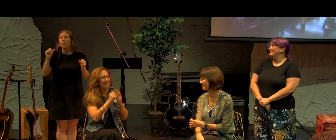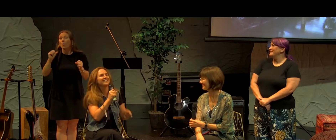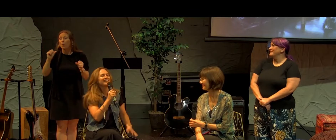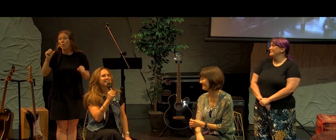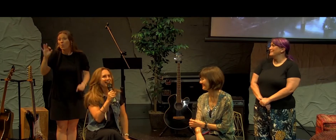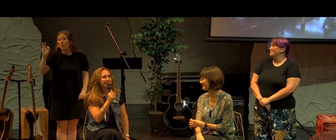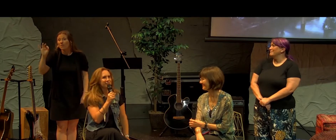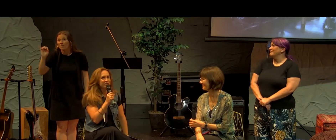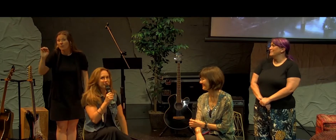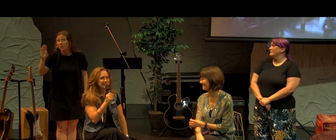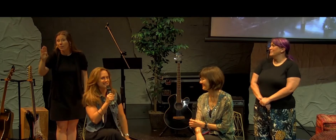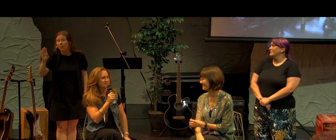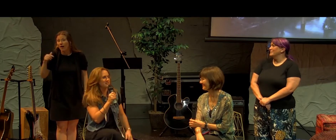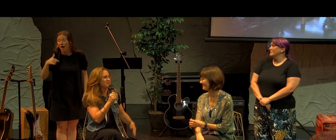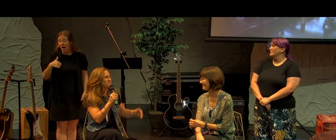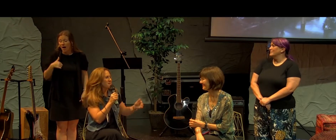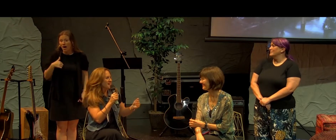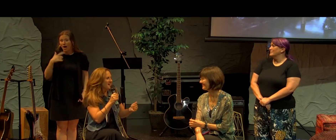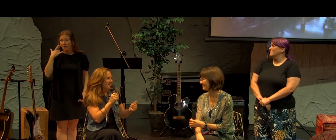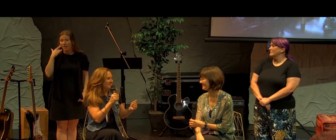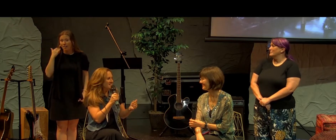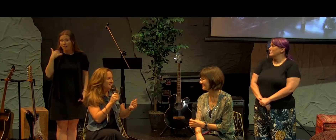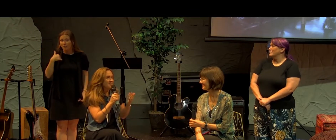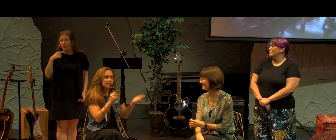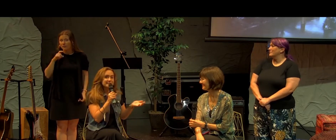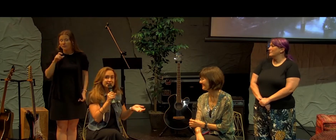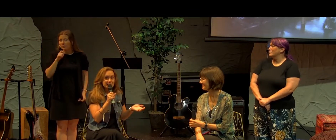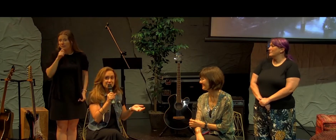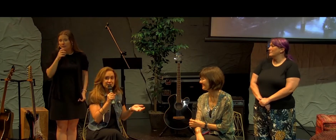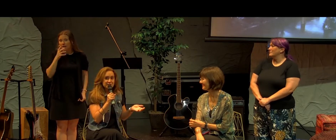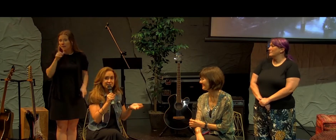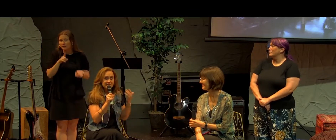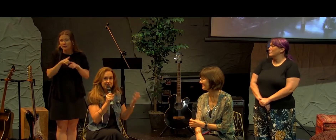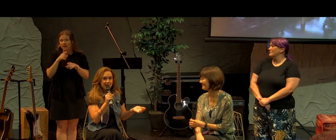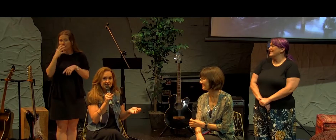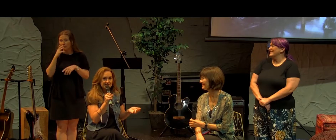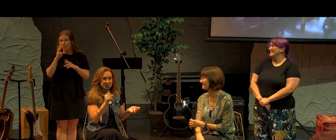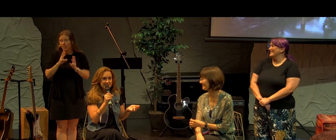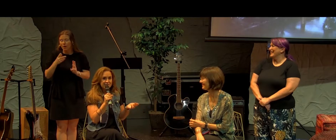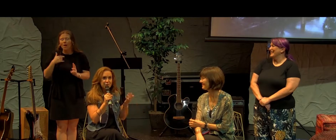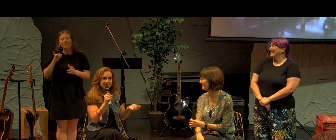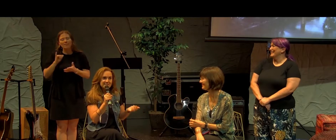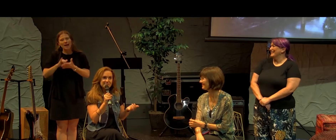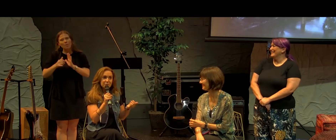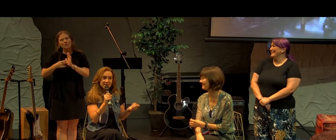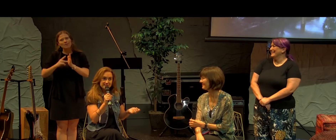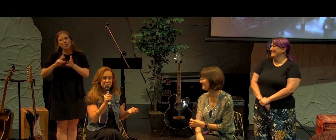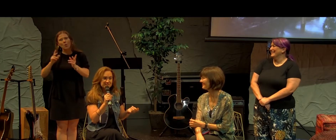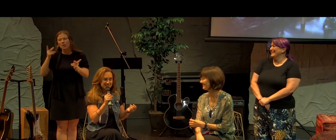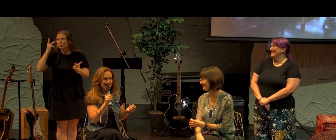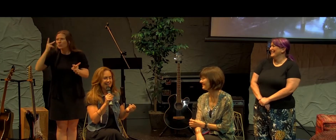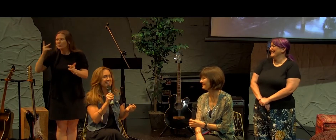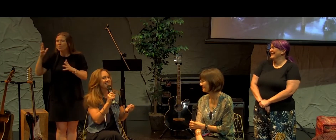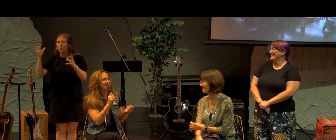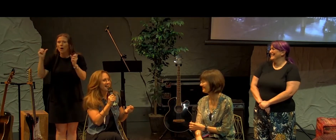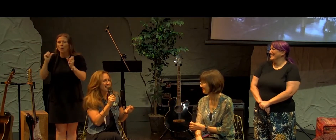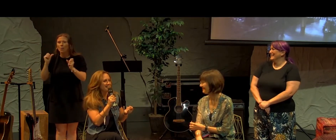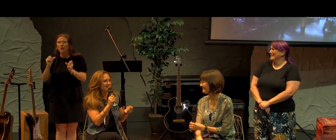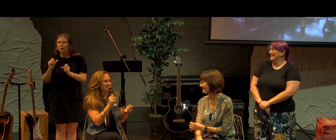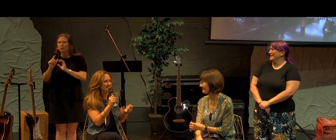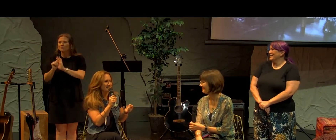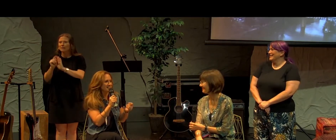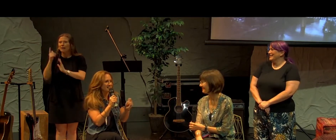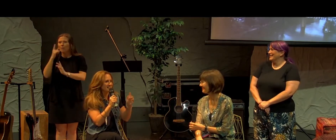not California or Texas weather. And I think that was intentional so that I could see what winter was like.